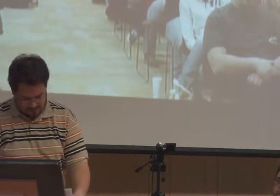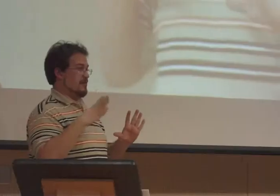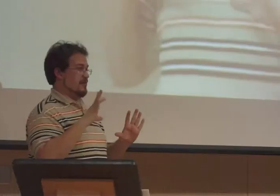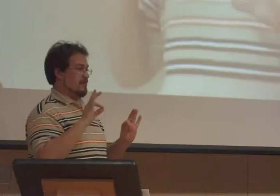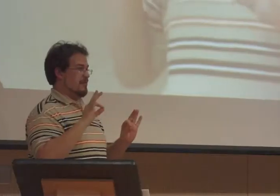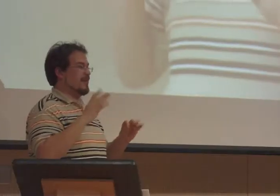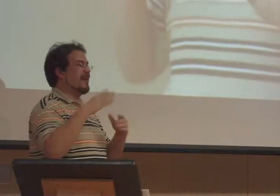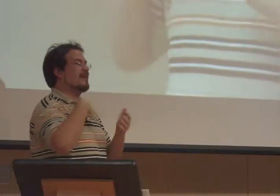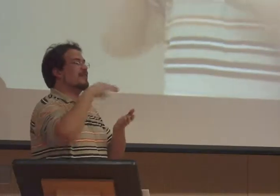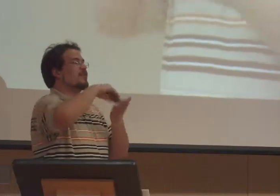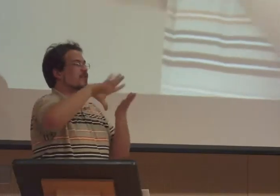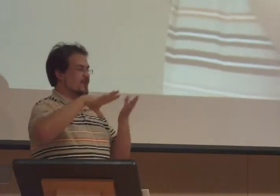Can everybody see me okay?